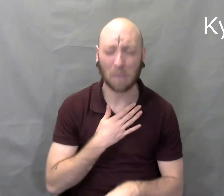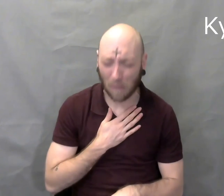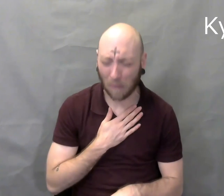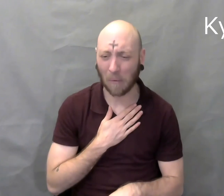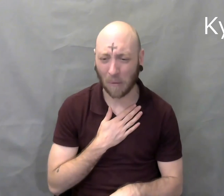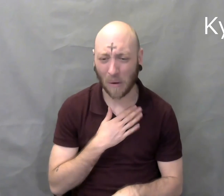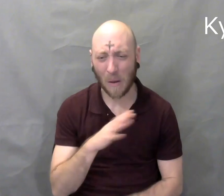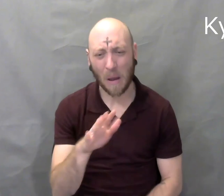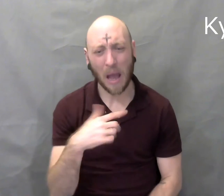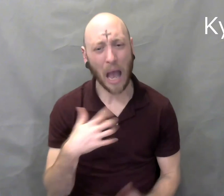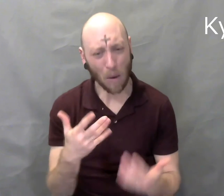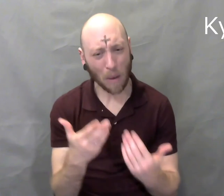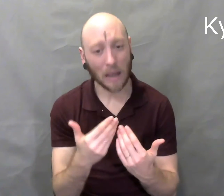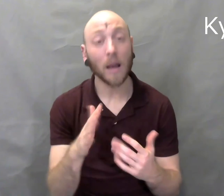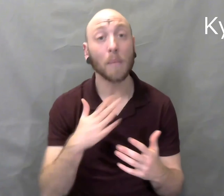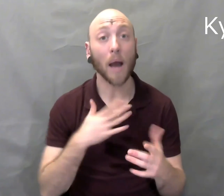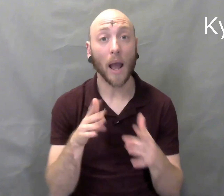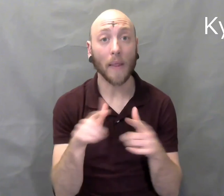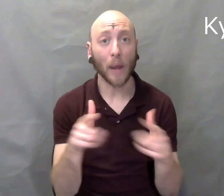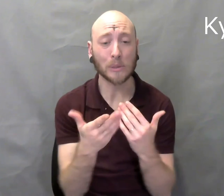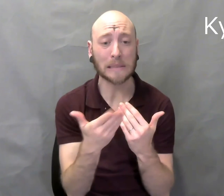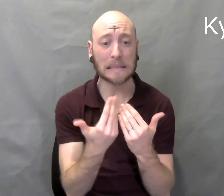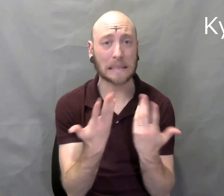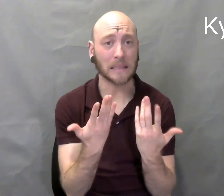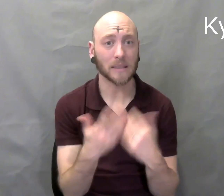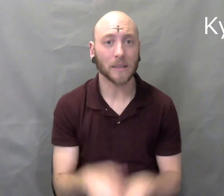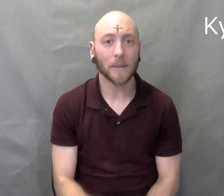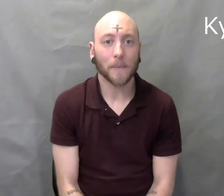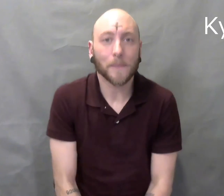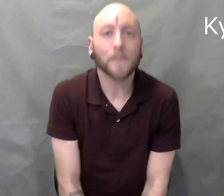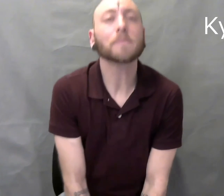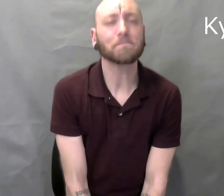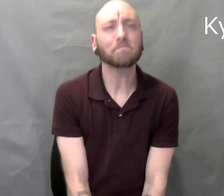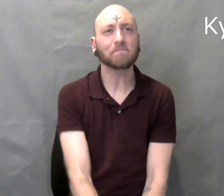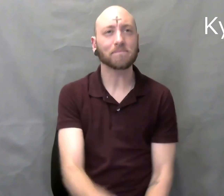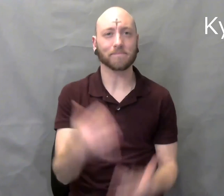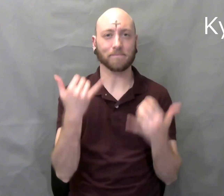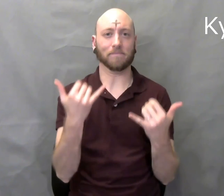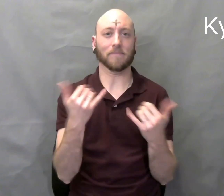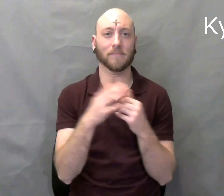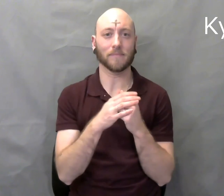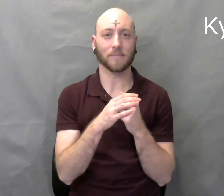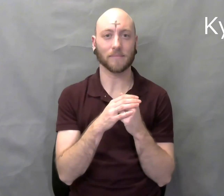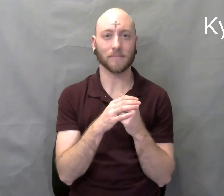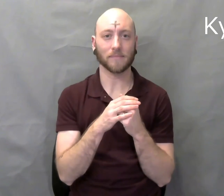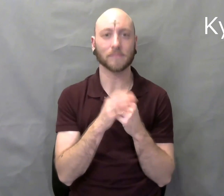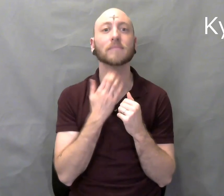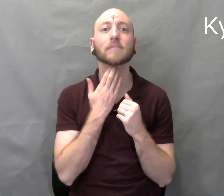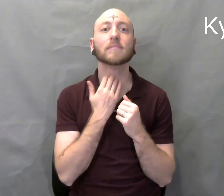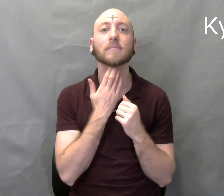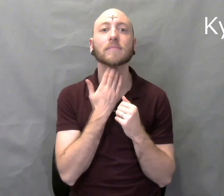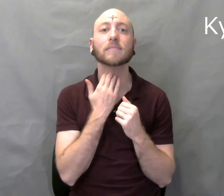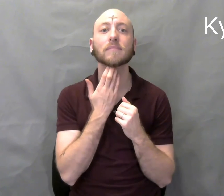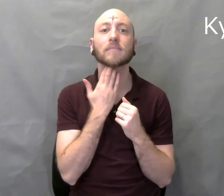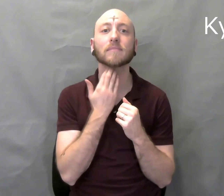convenient. I use convenient language. I know now I probably use more things in the program